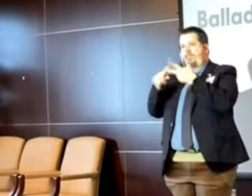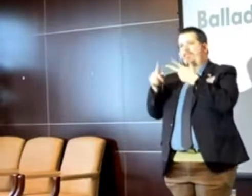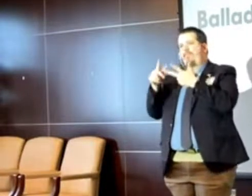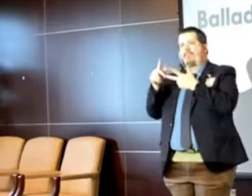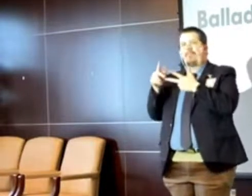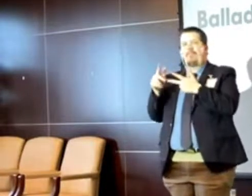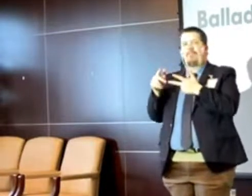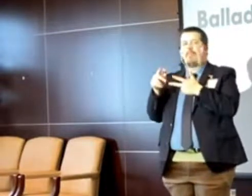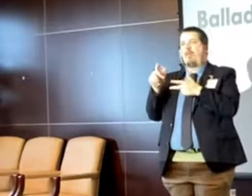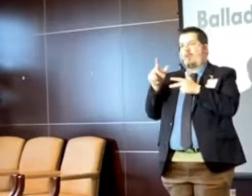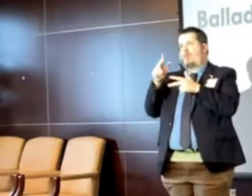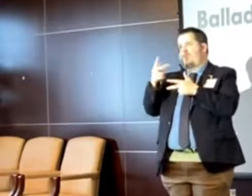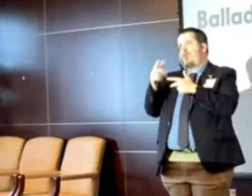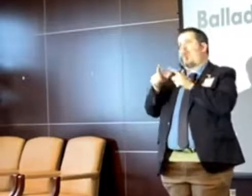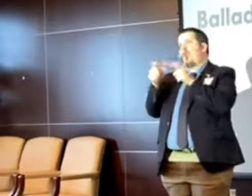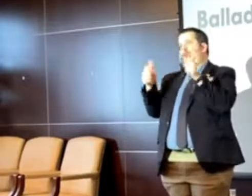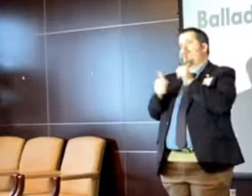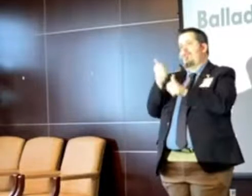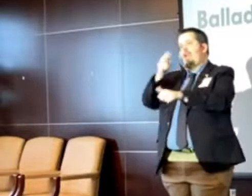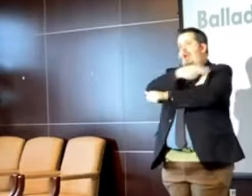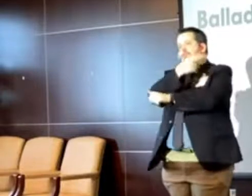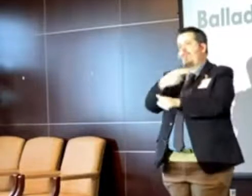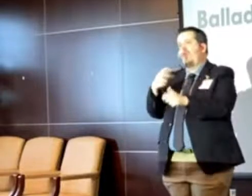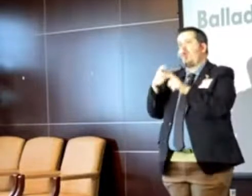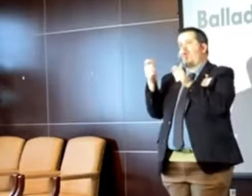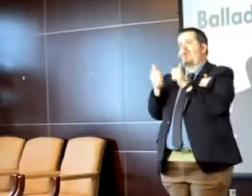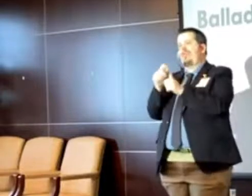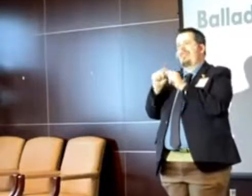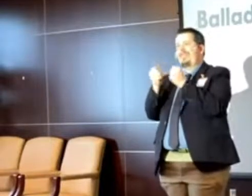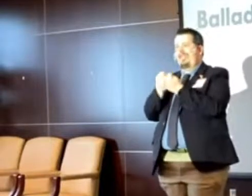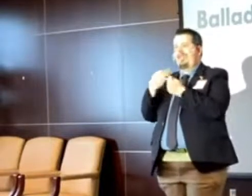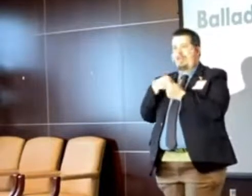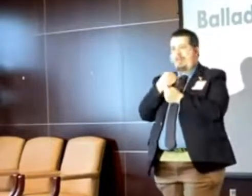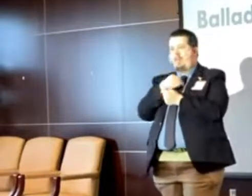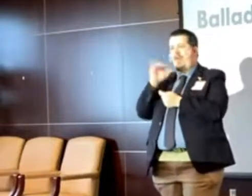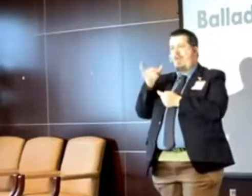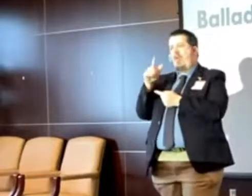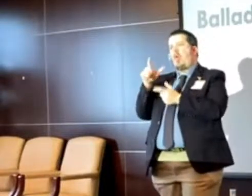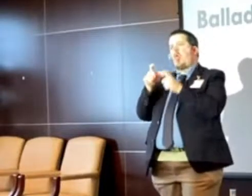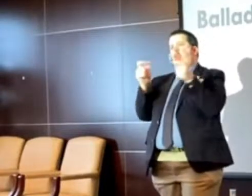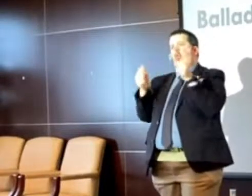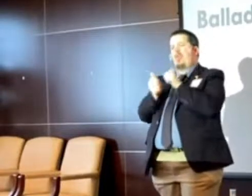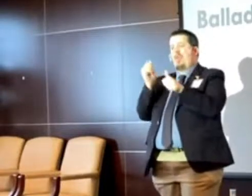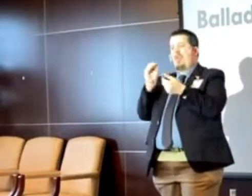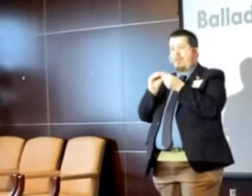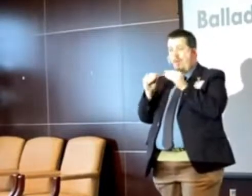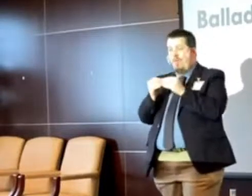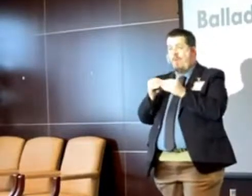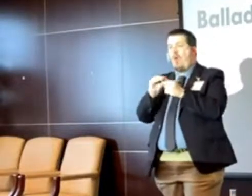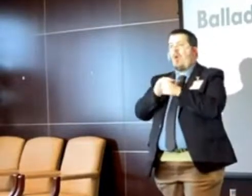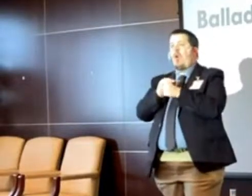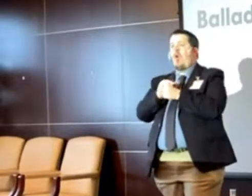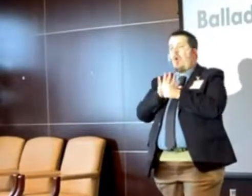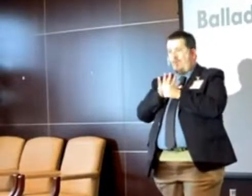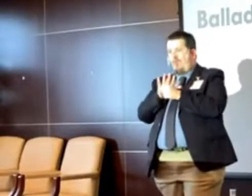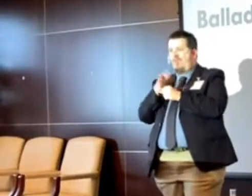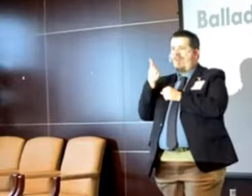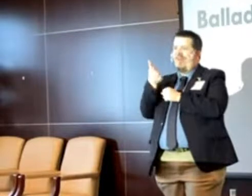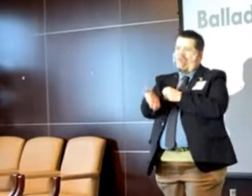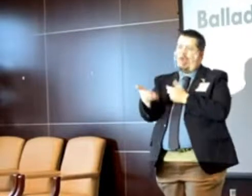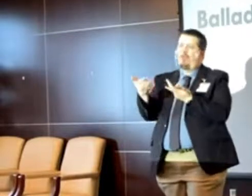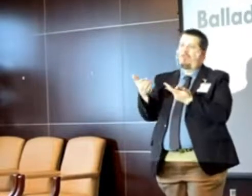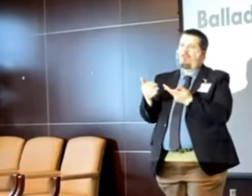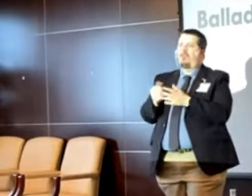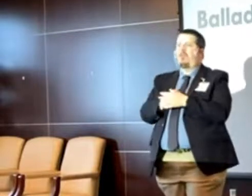are because they have a larger number of team members, and that's where the largest number of patients with COVID are being